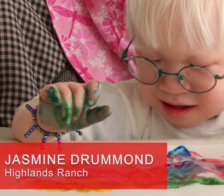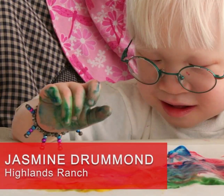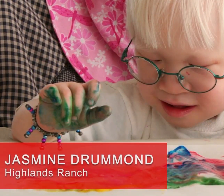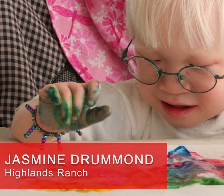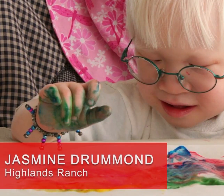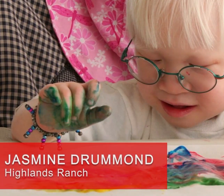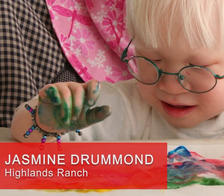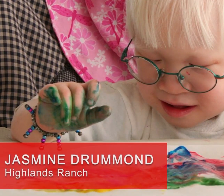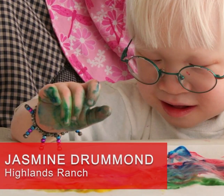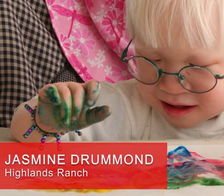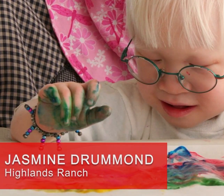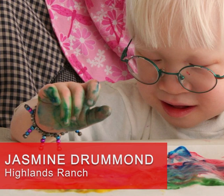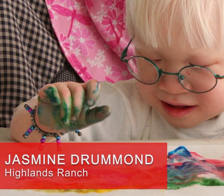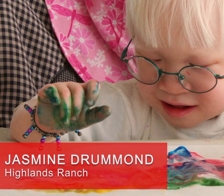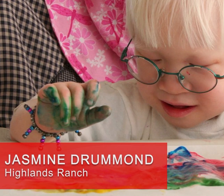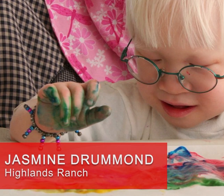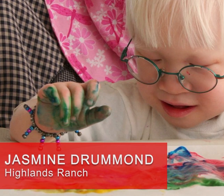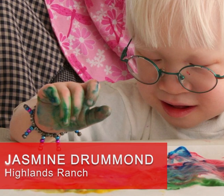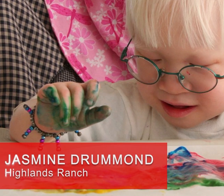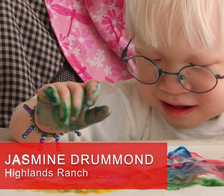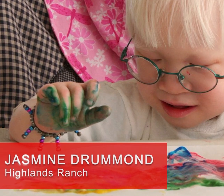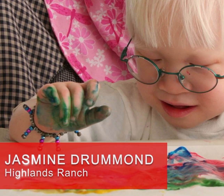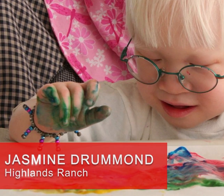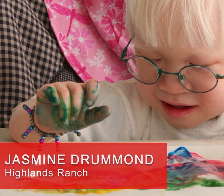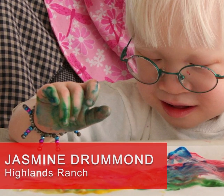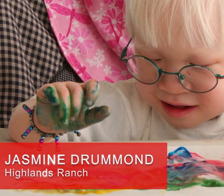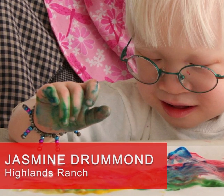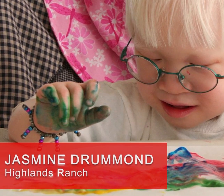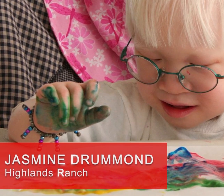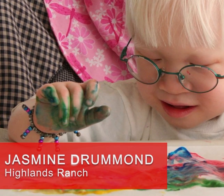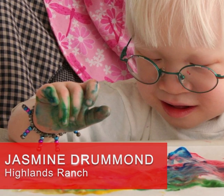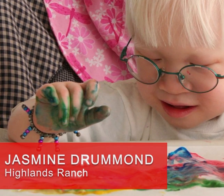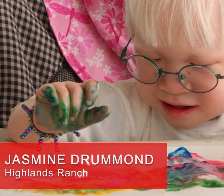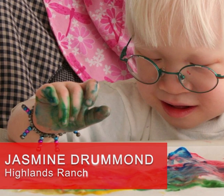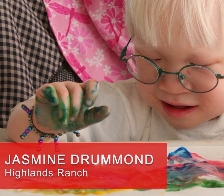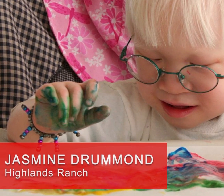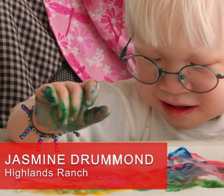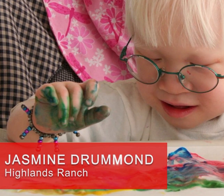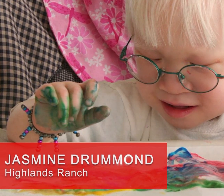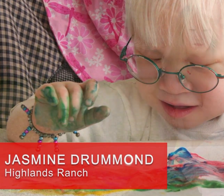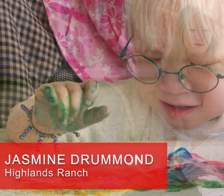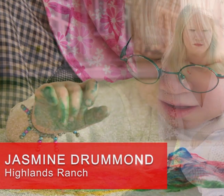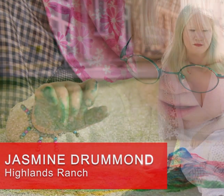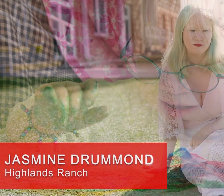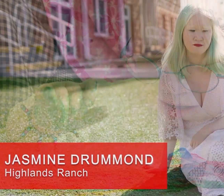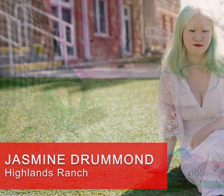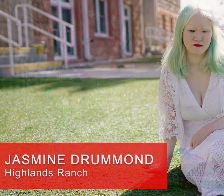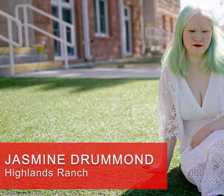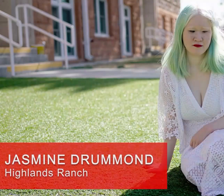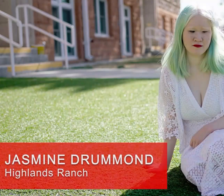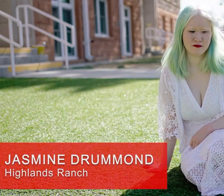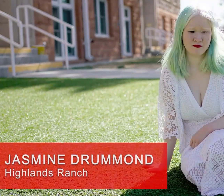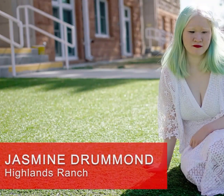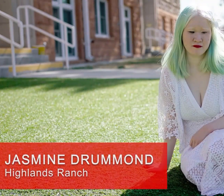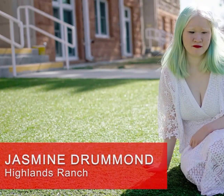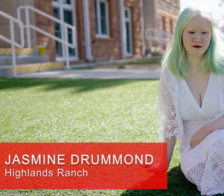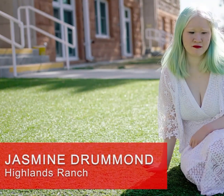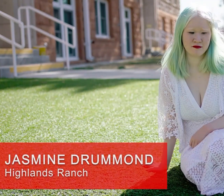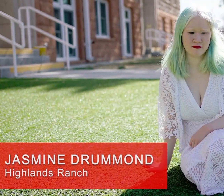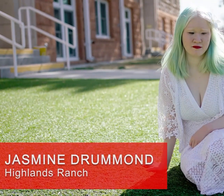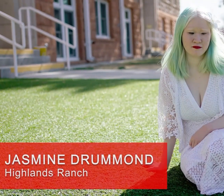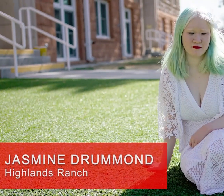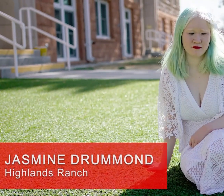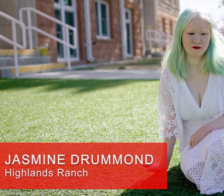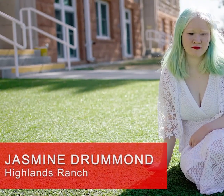Jasmine Drummond, Highlands Ranch. Picture of Jasmine as a child wearing glasses, painting a paper with her hands. One hand is red, one hand is green. Fades into a